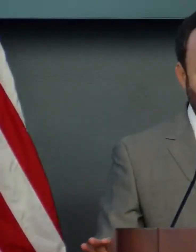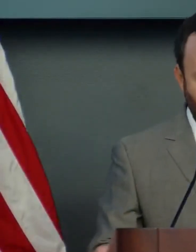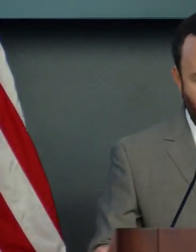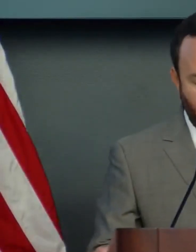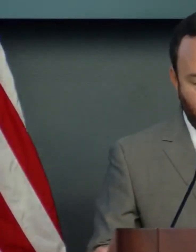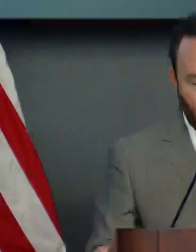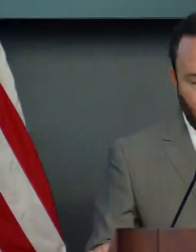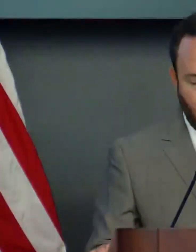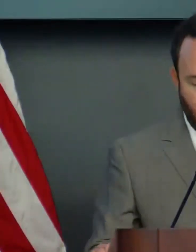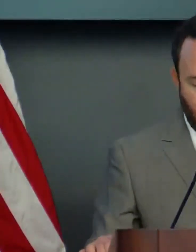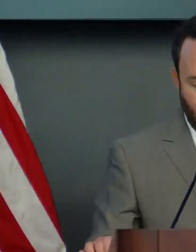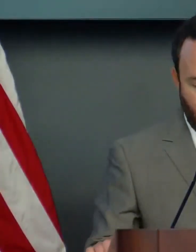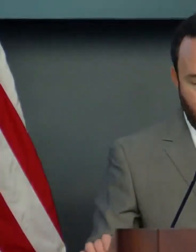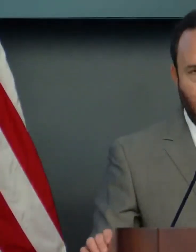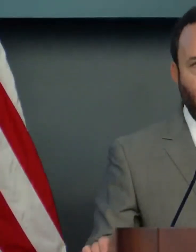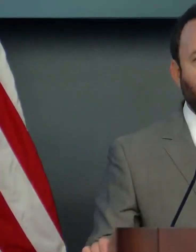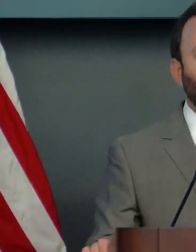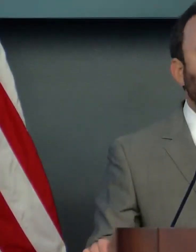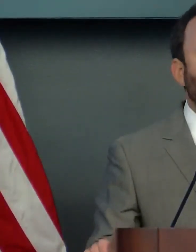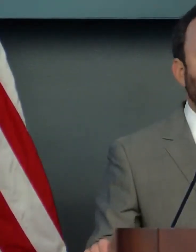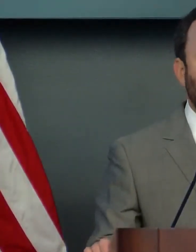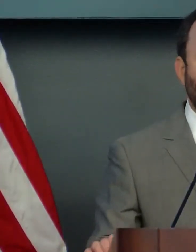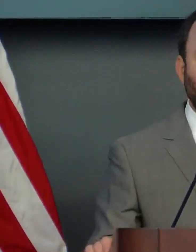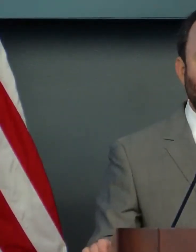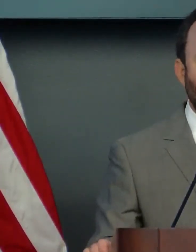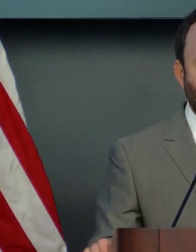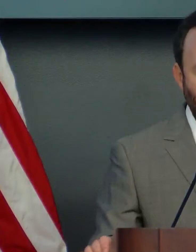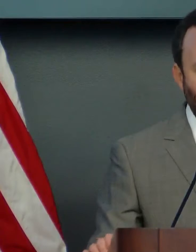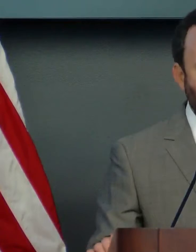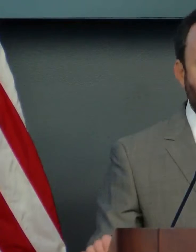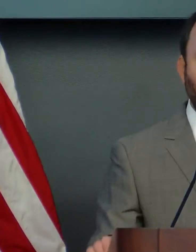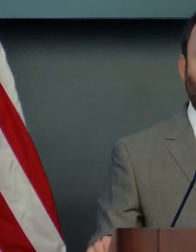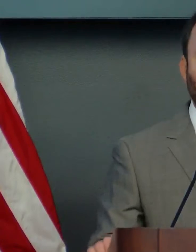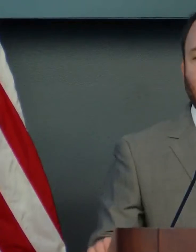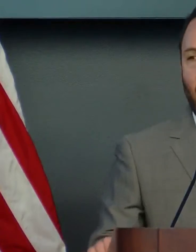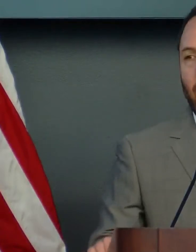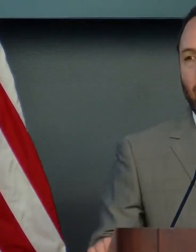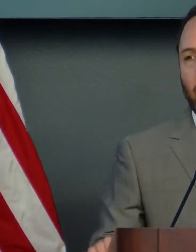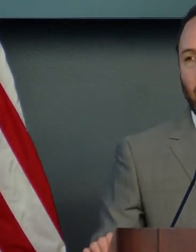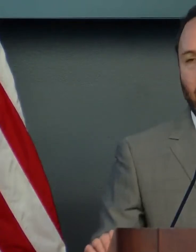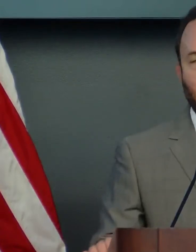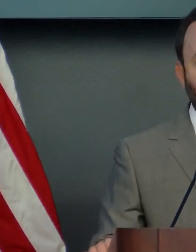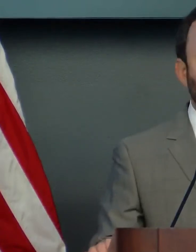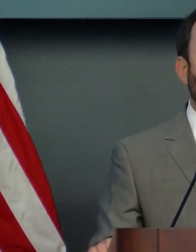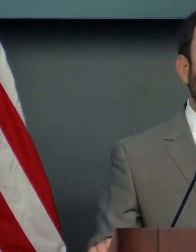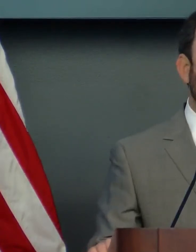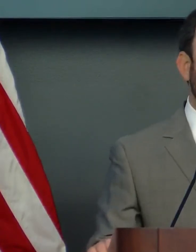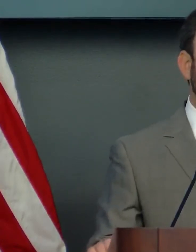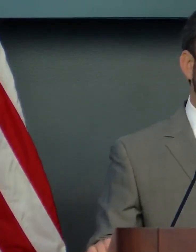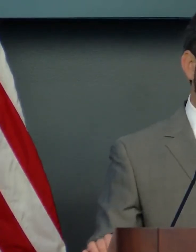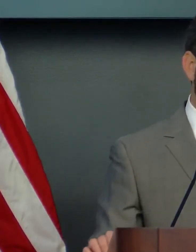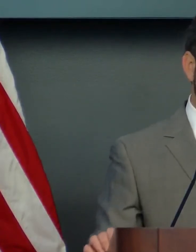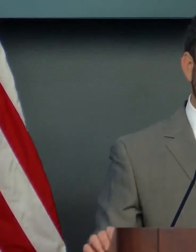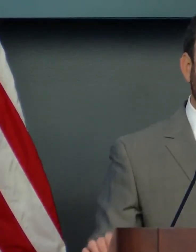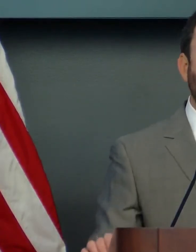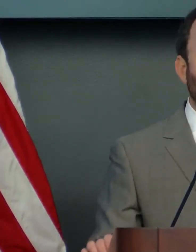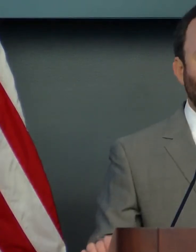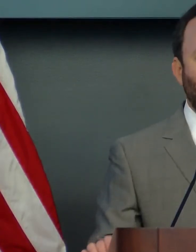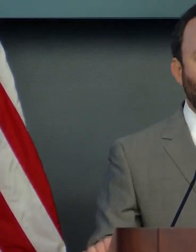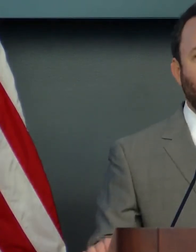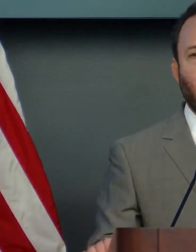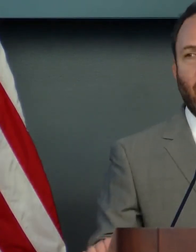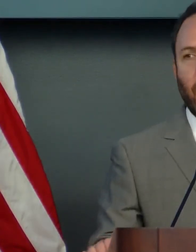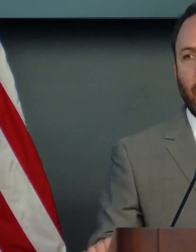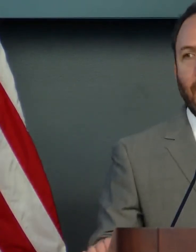876%. It is higher now than it has ever been at any point in time during this pandemic, meaning there are more